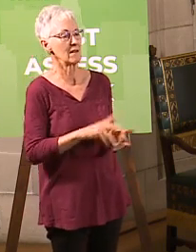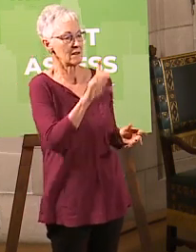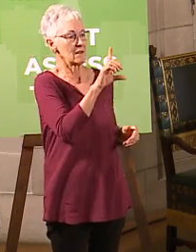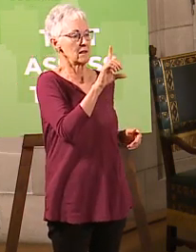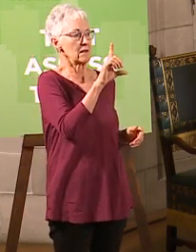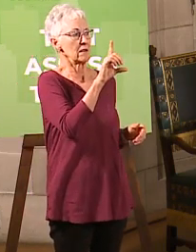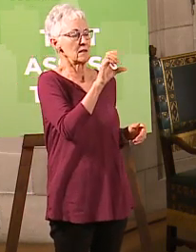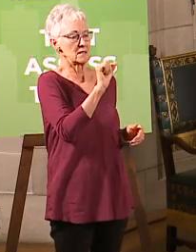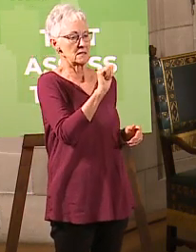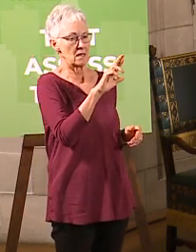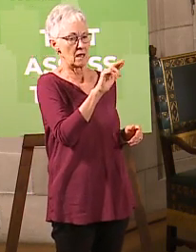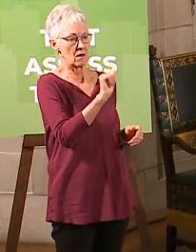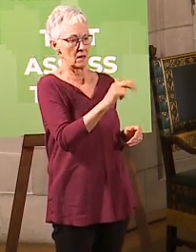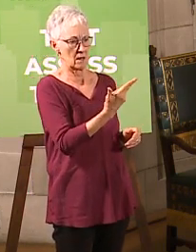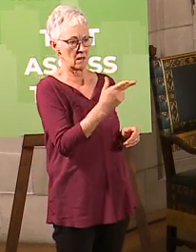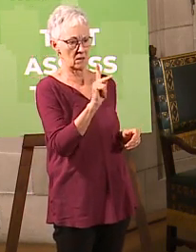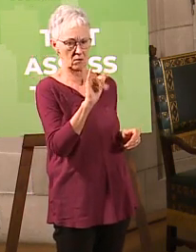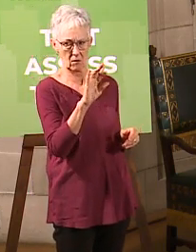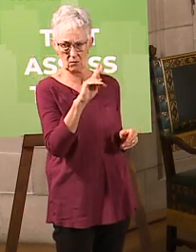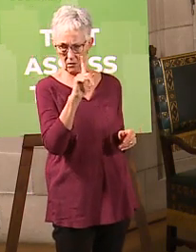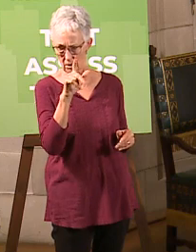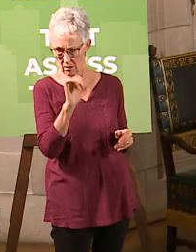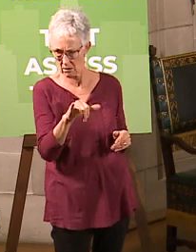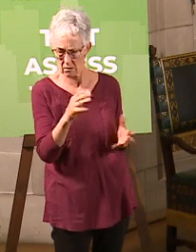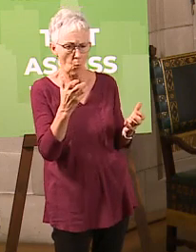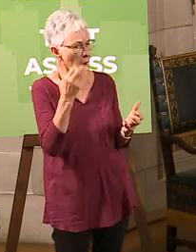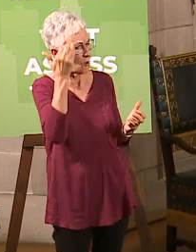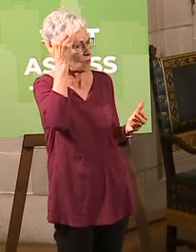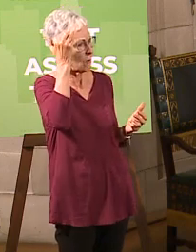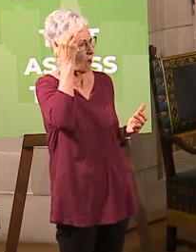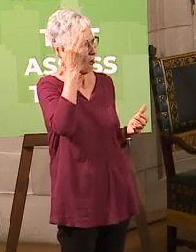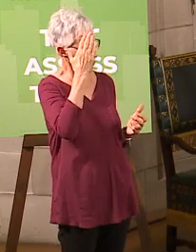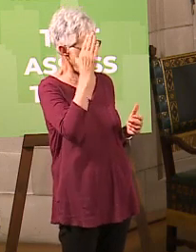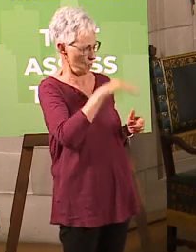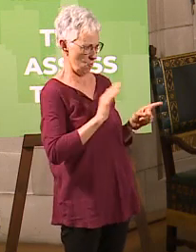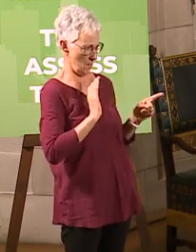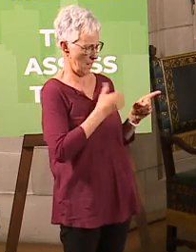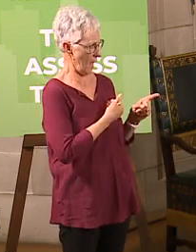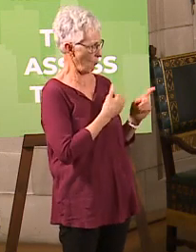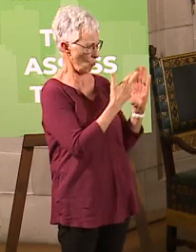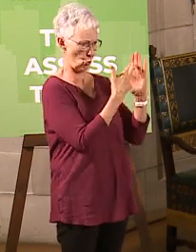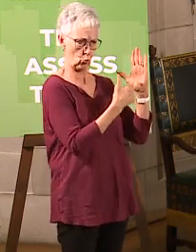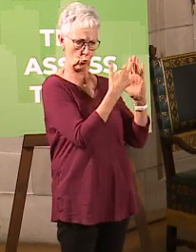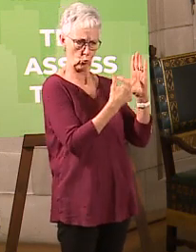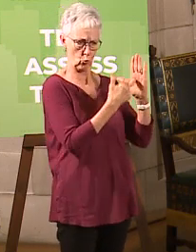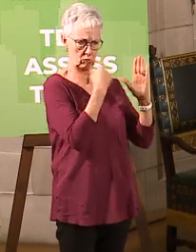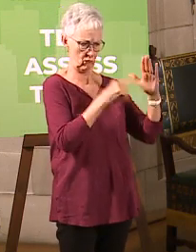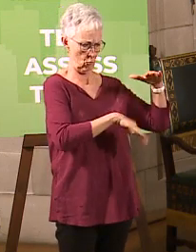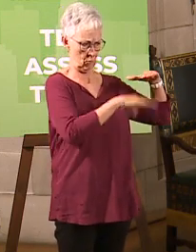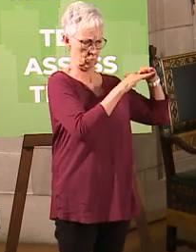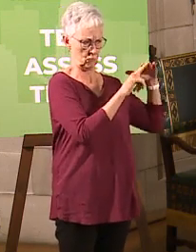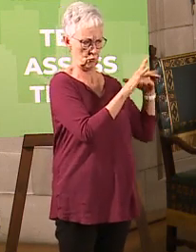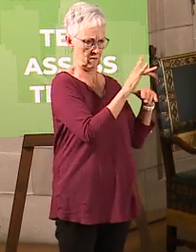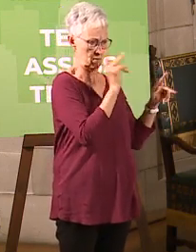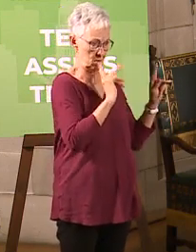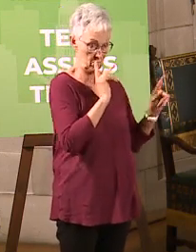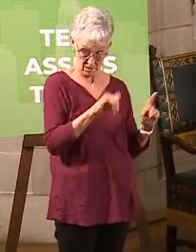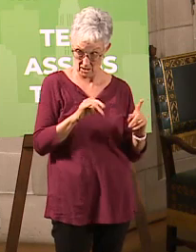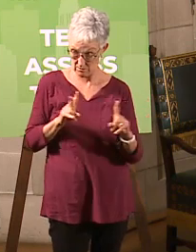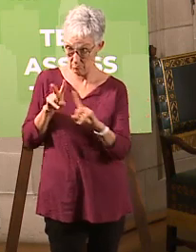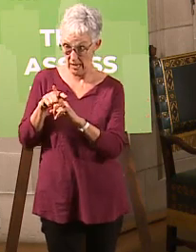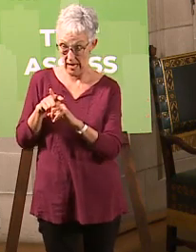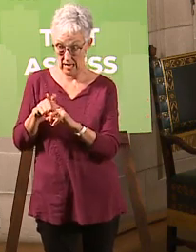during these times with the online fundraising to make sure that whichever nonprofit you're giving to is a legitimate nonprofit that's going to be using your dollars for the mission that they tell